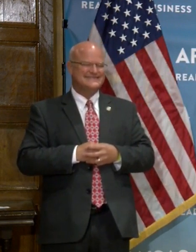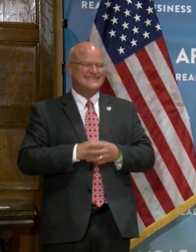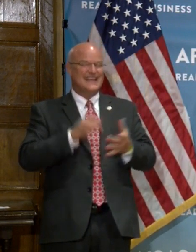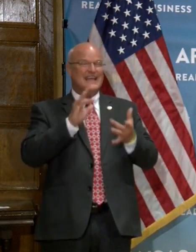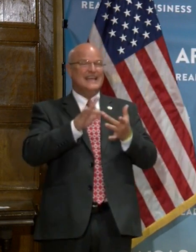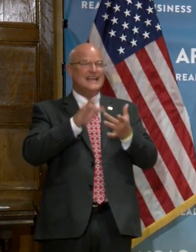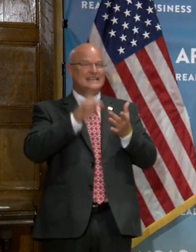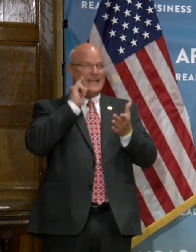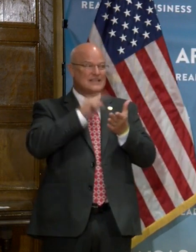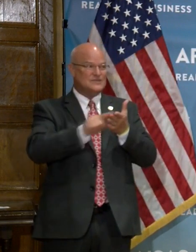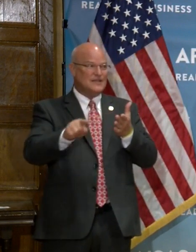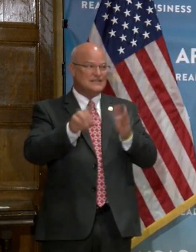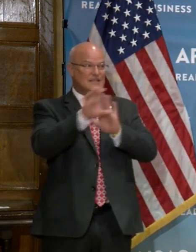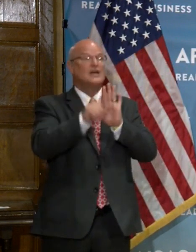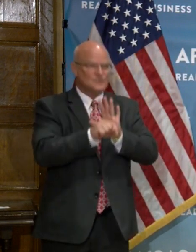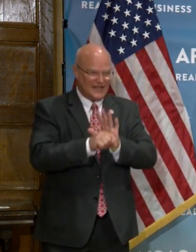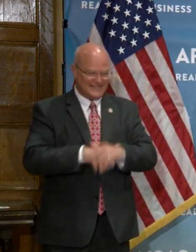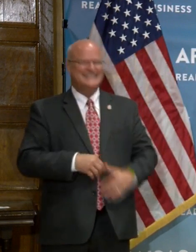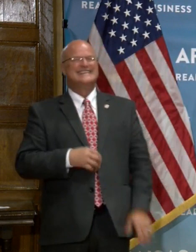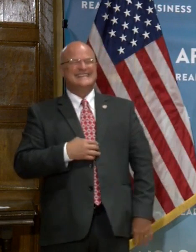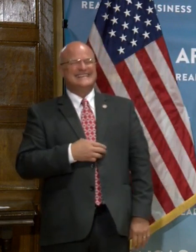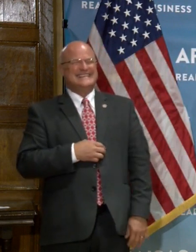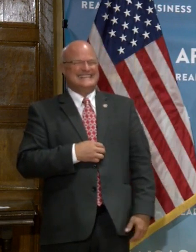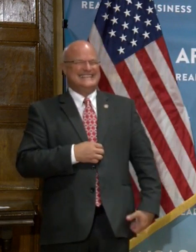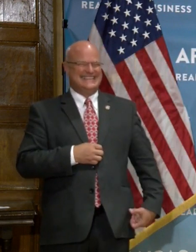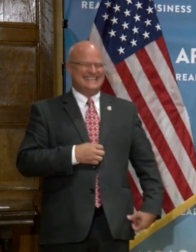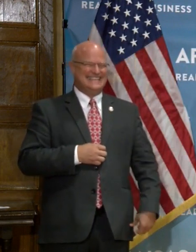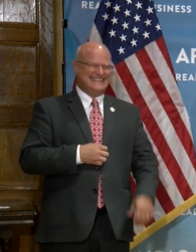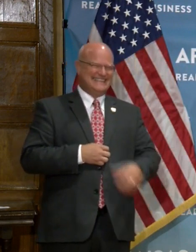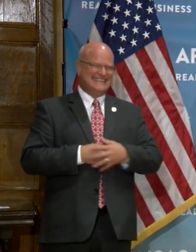The contact tracing contract.